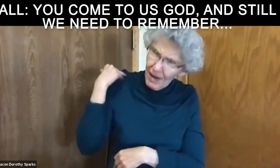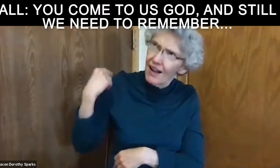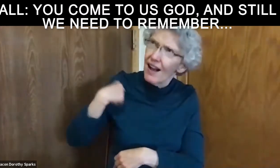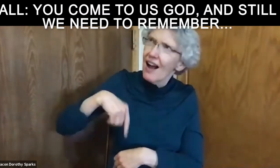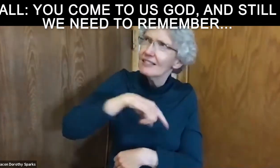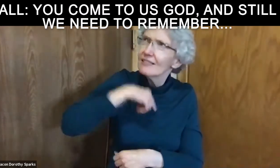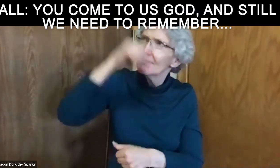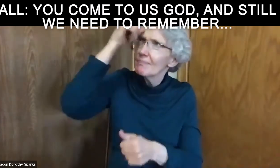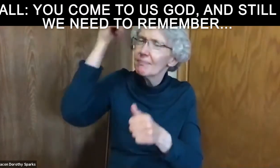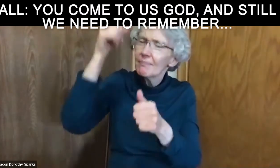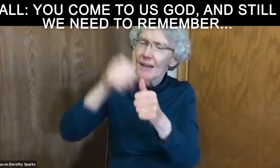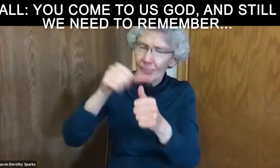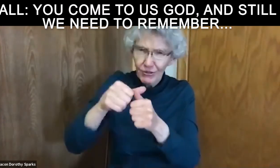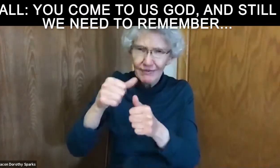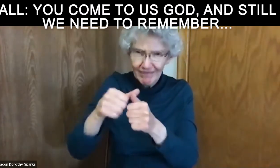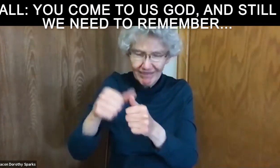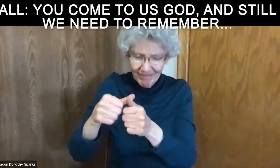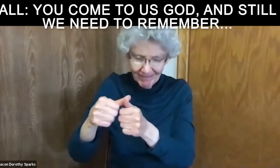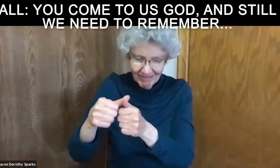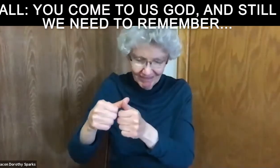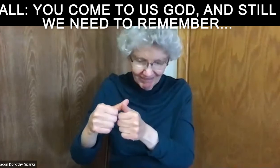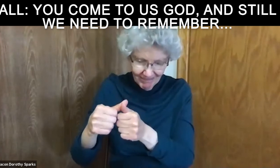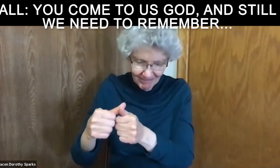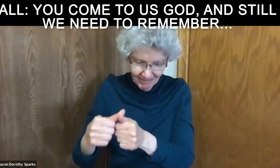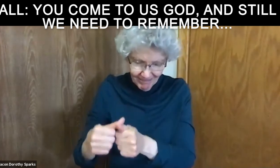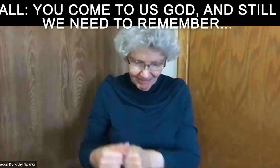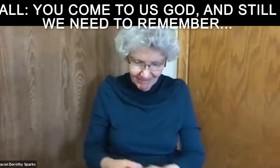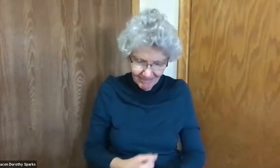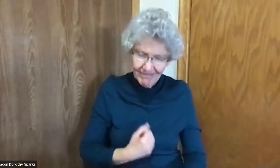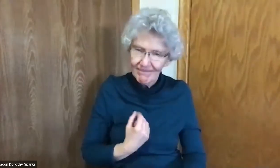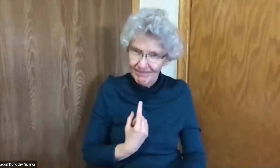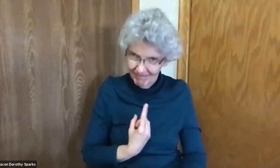You come to us, God, and we still need to remember.